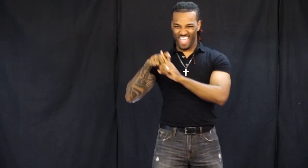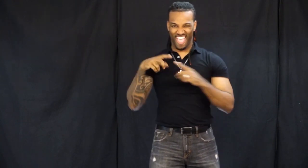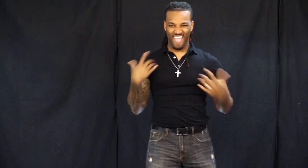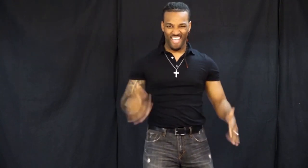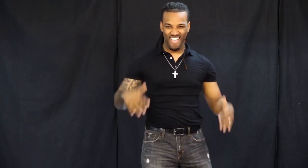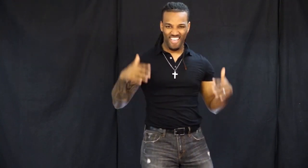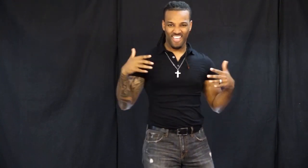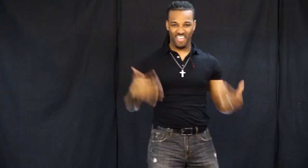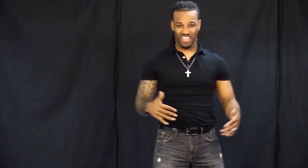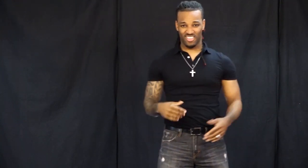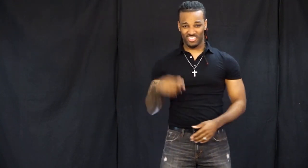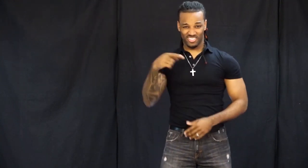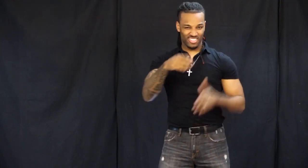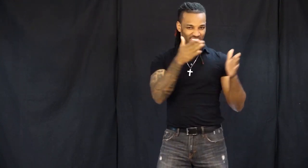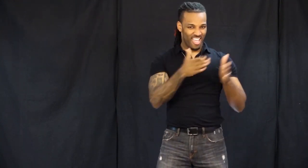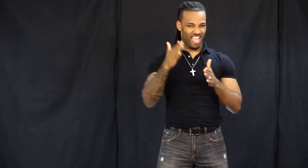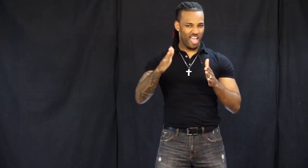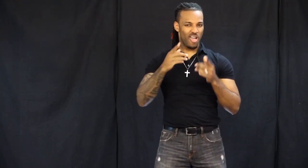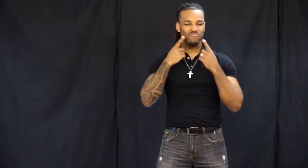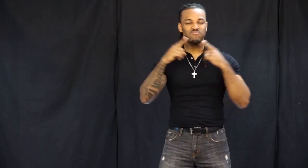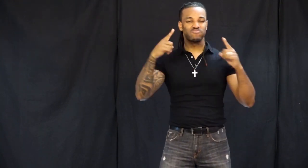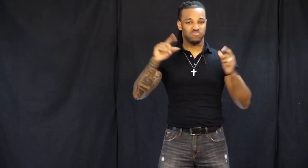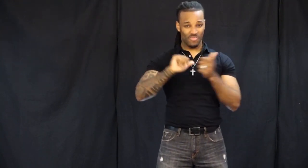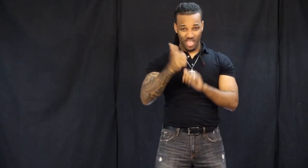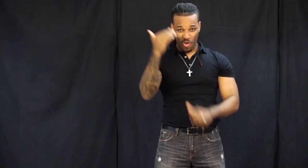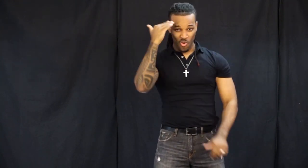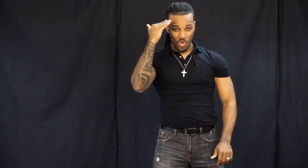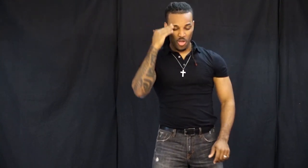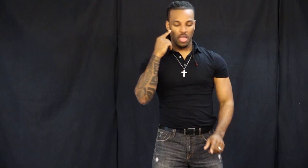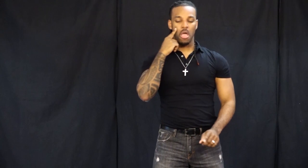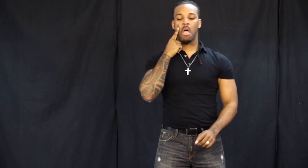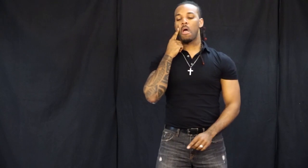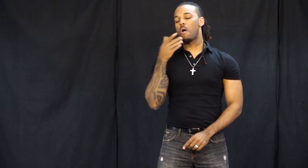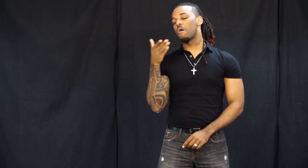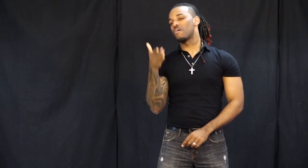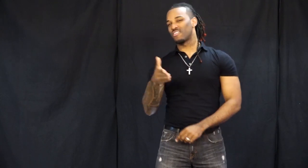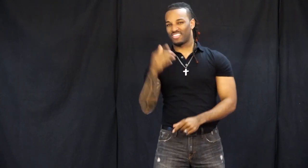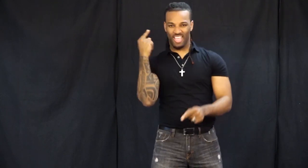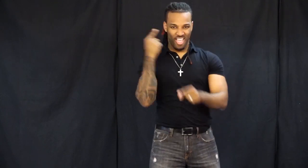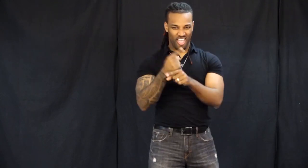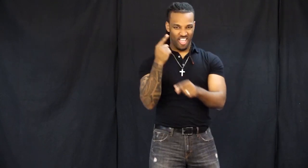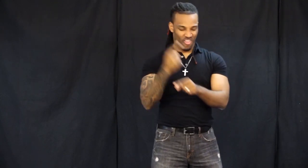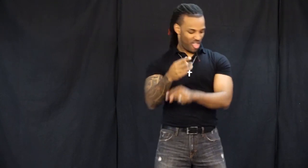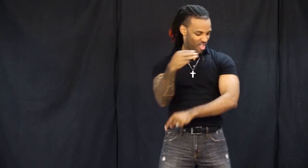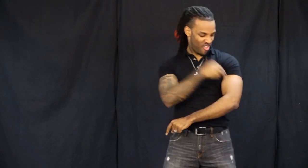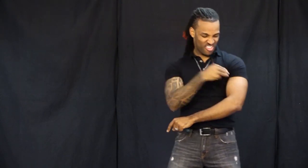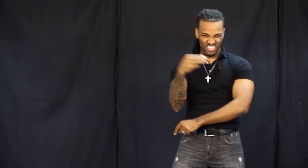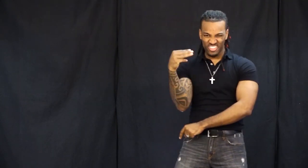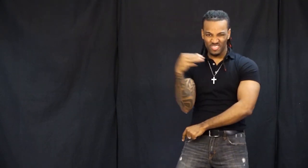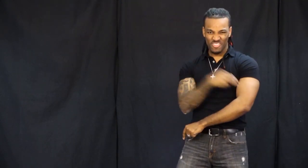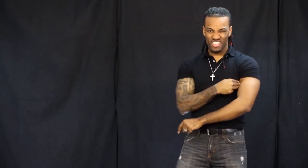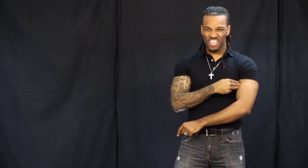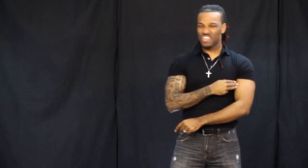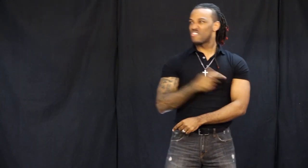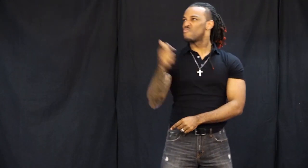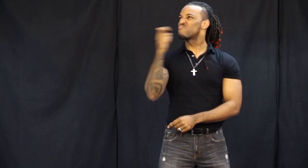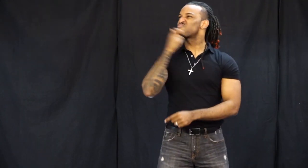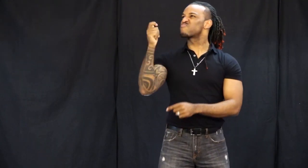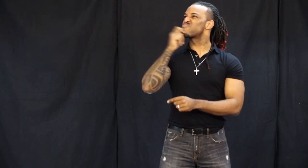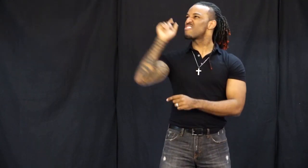in Chesapeake Bay. How did we know that this plan would work? We had a spy on the inside, that's right, Hercules Mulligan! Tell a spy on the